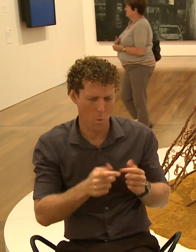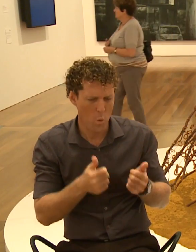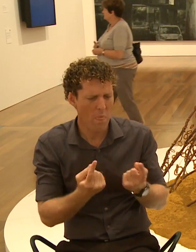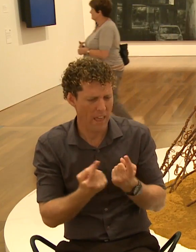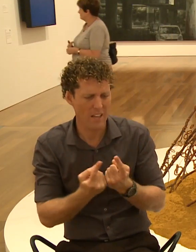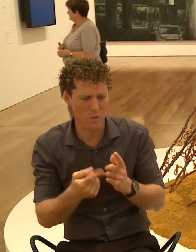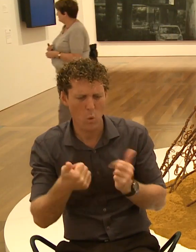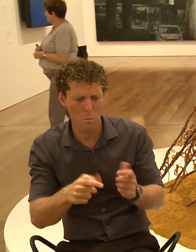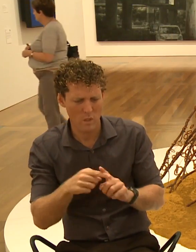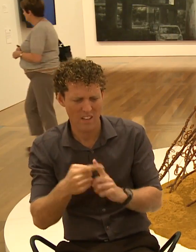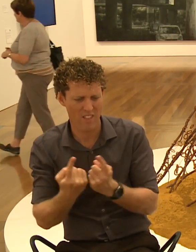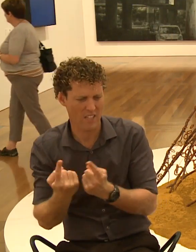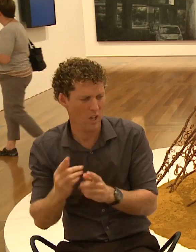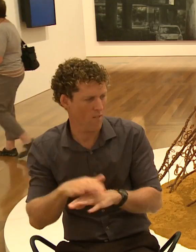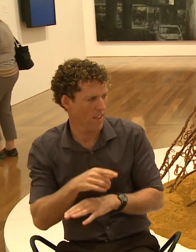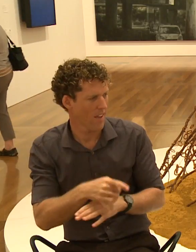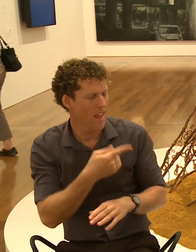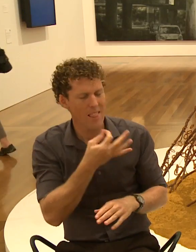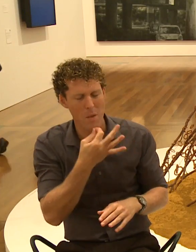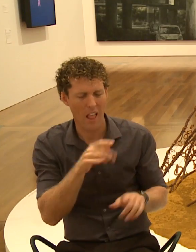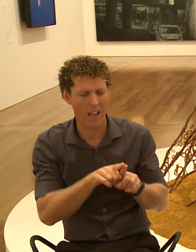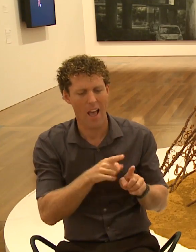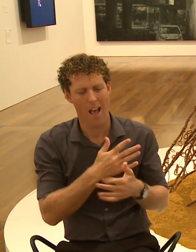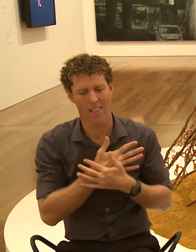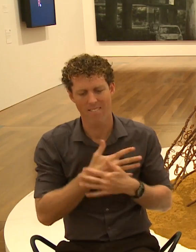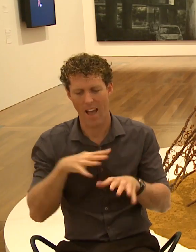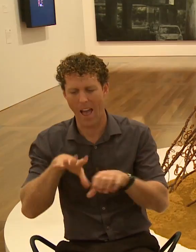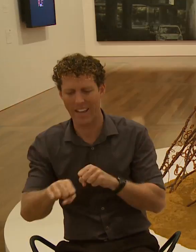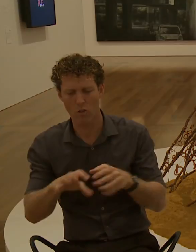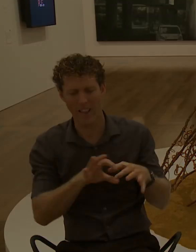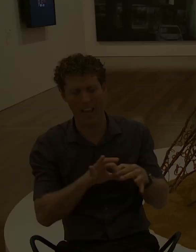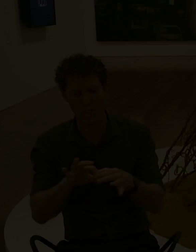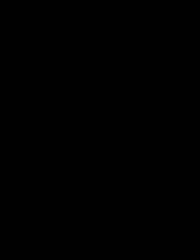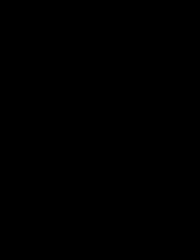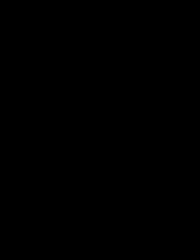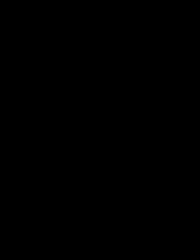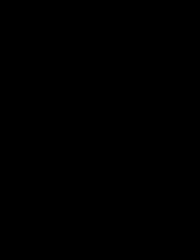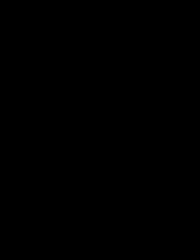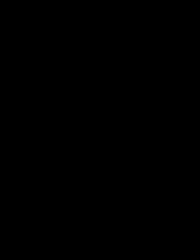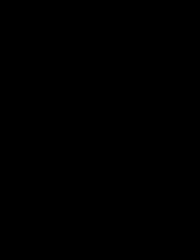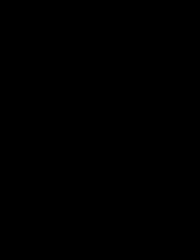well. Yeah. We call it a love-hate relationship with Yeah. Spinifex.